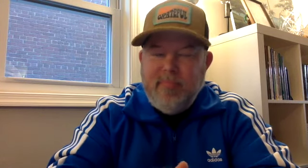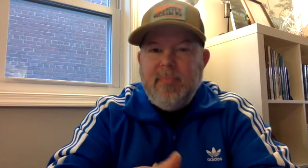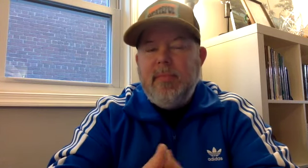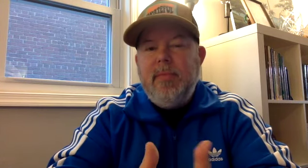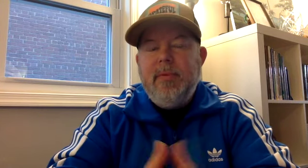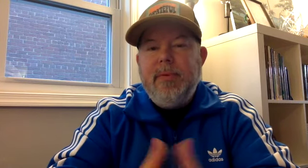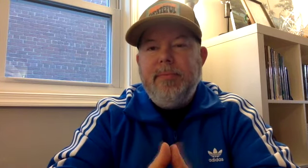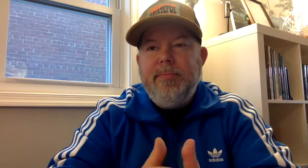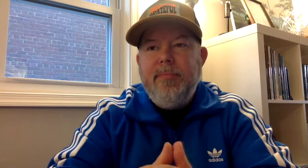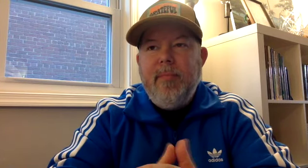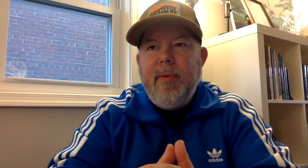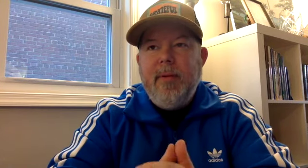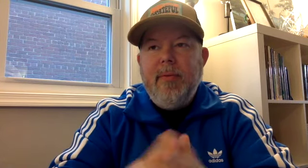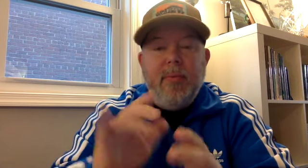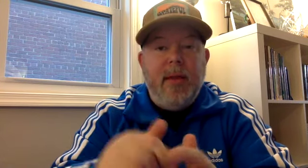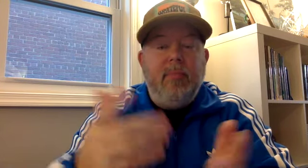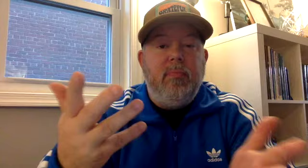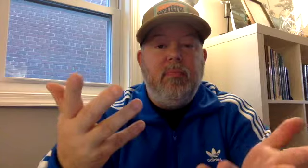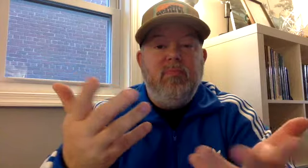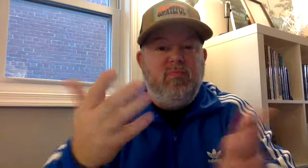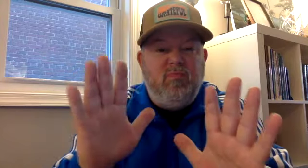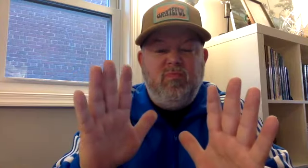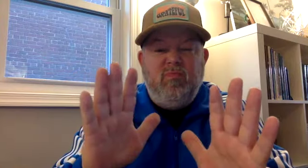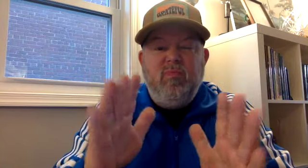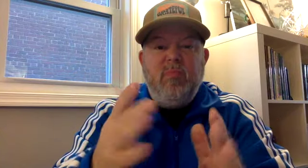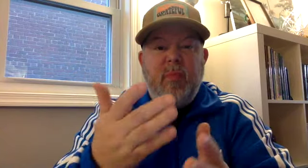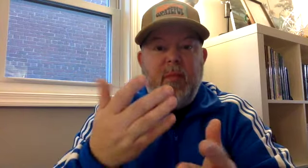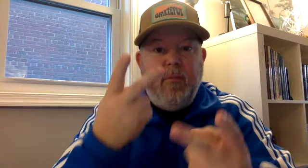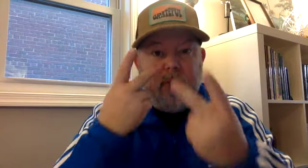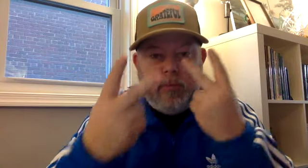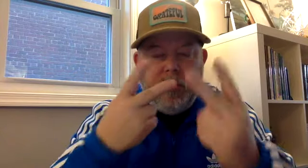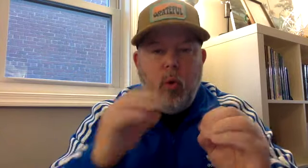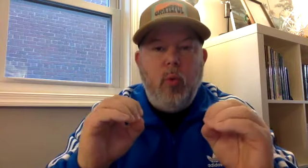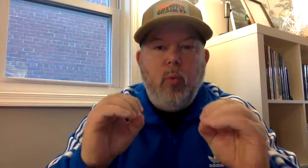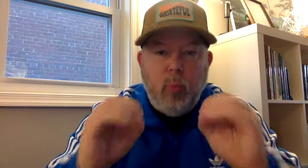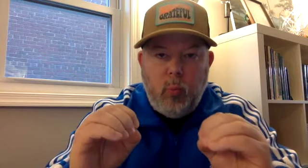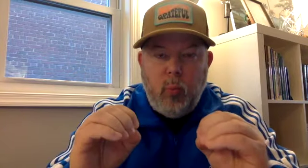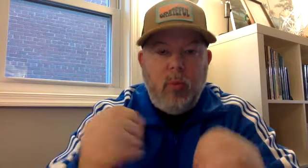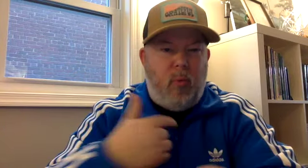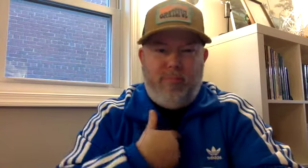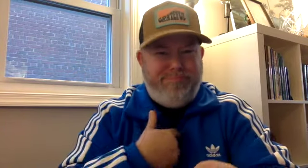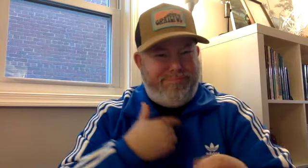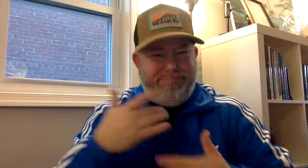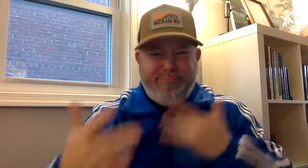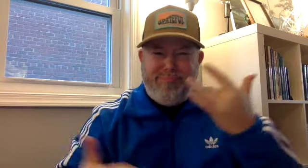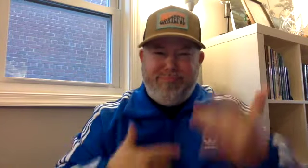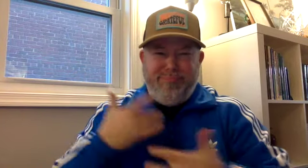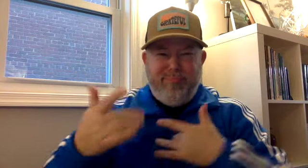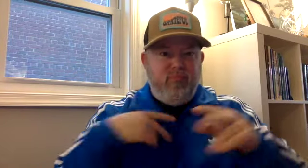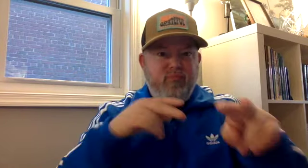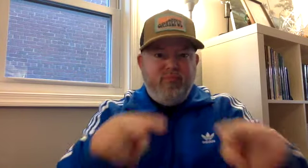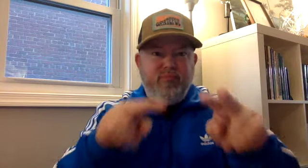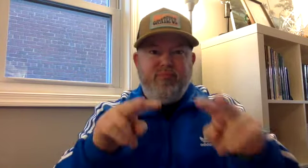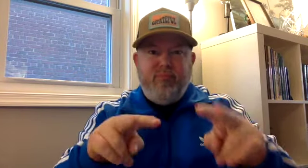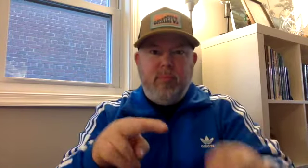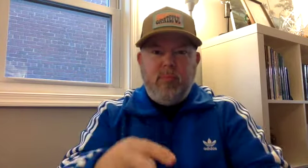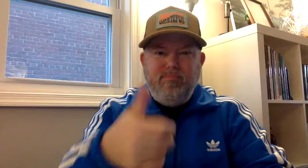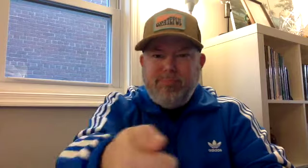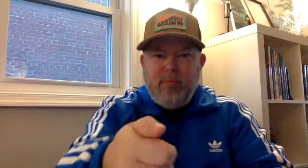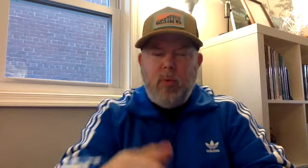again. 7 in 10 Americans say the country is heading in the wrong direction. Just about everything is more expensive. This means that the car you